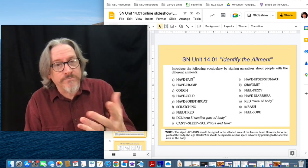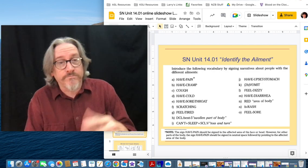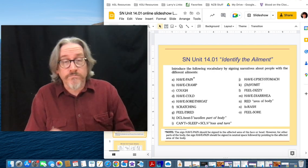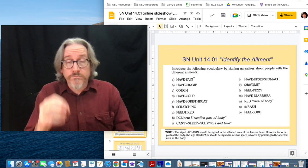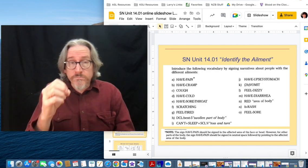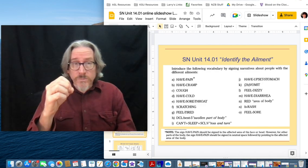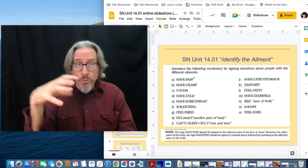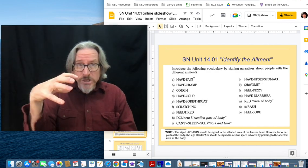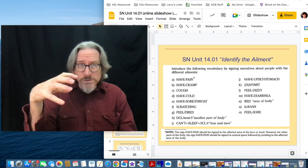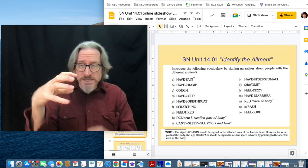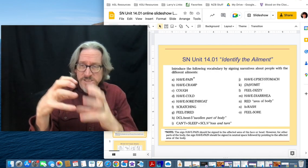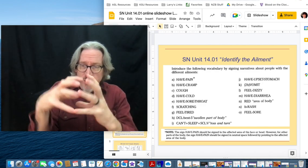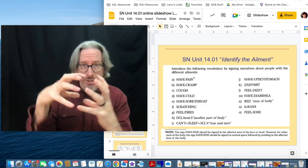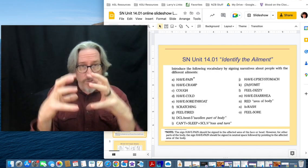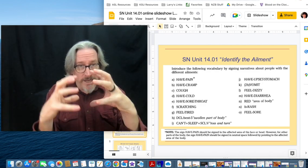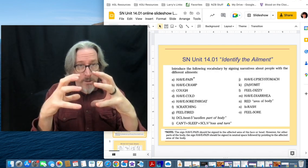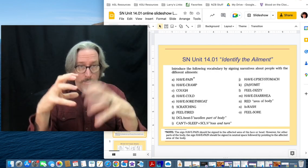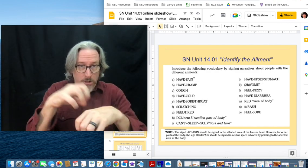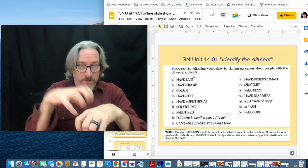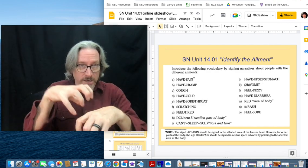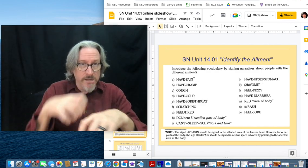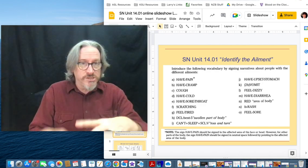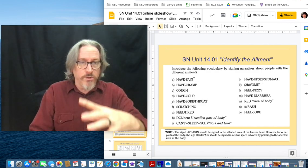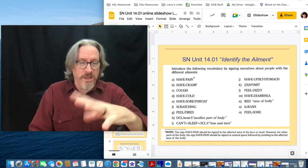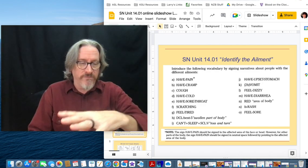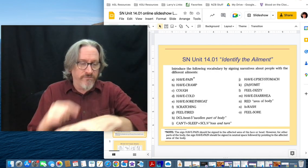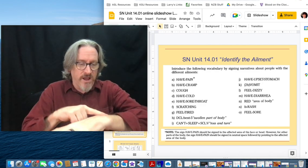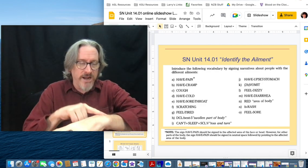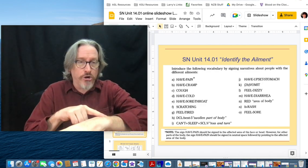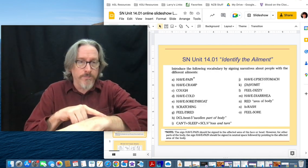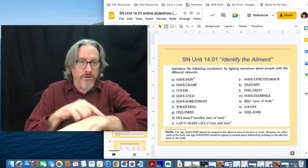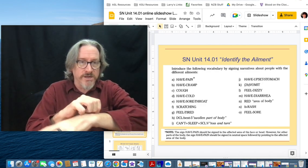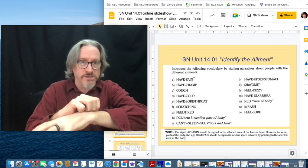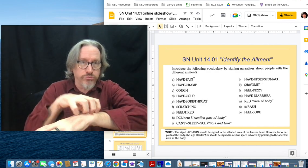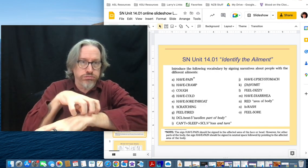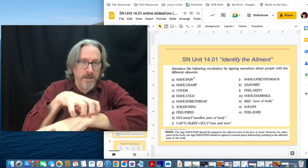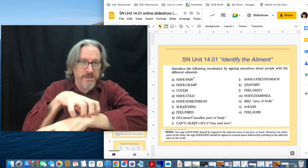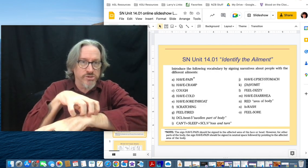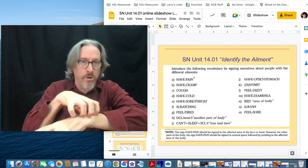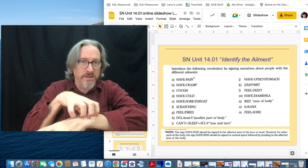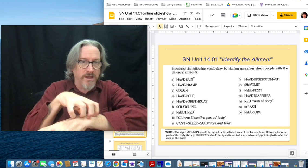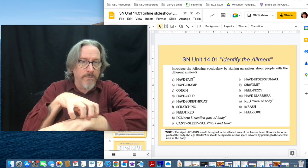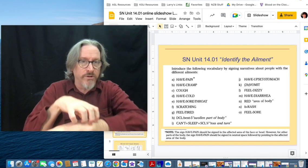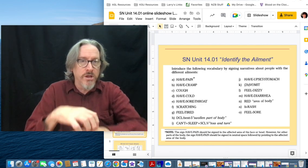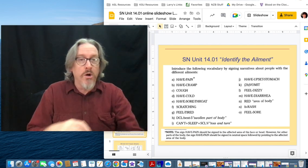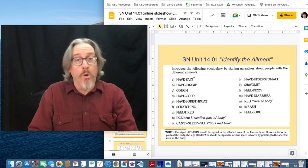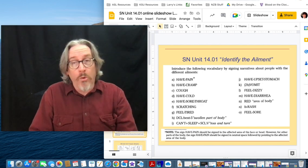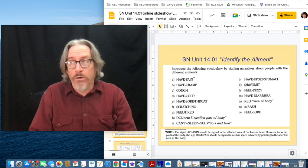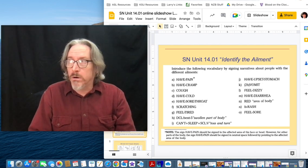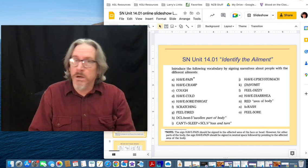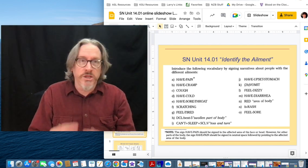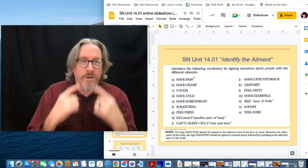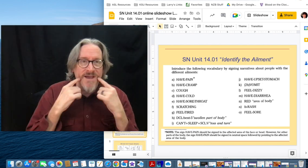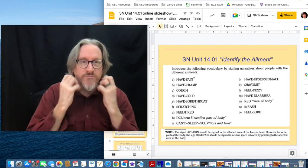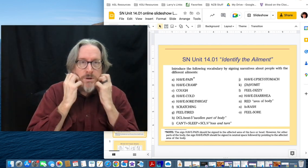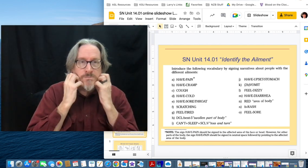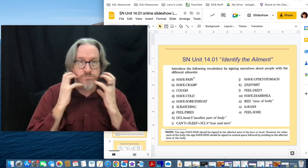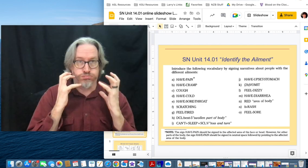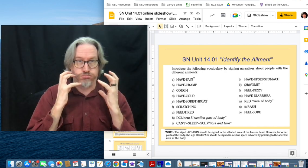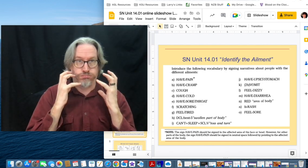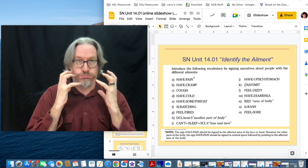Swelling. We use this to show like a ball, right? So if I hurt my wrist and it swelled up, or you